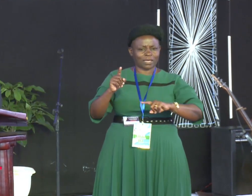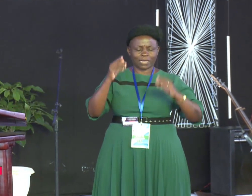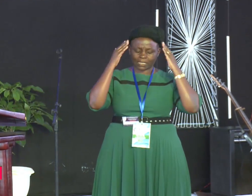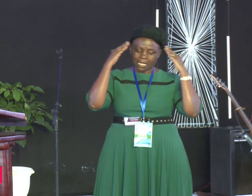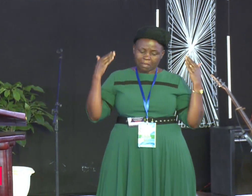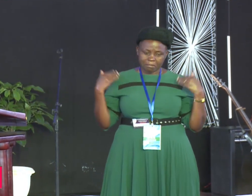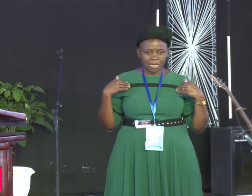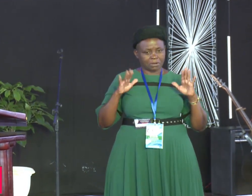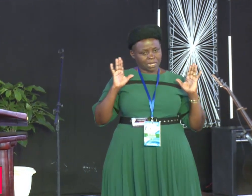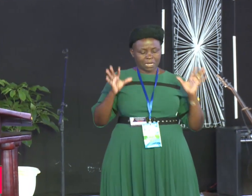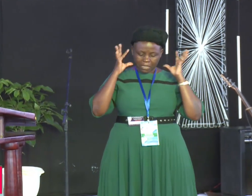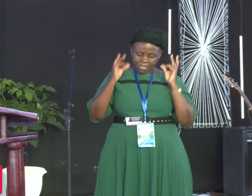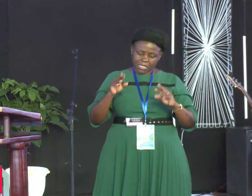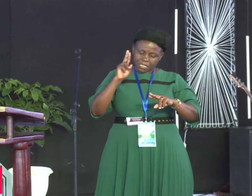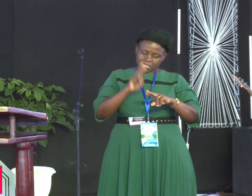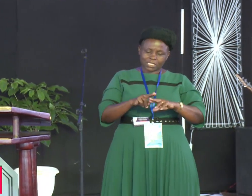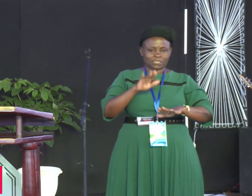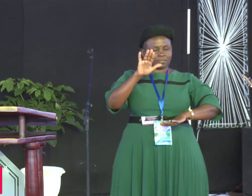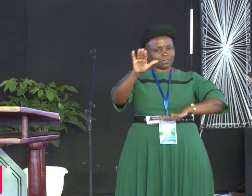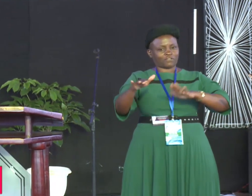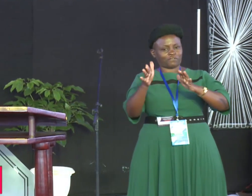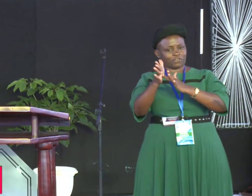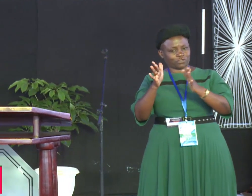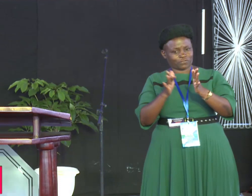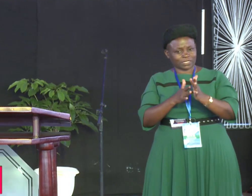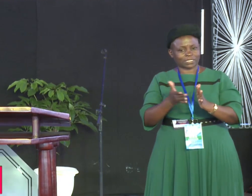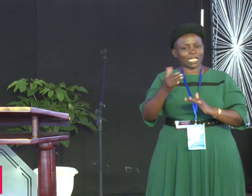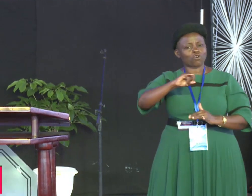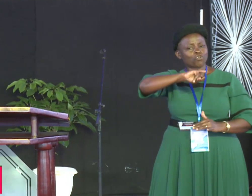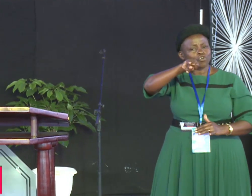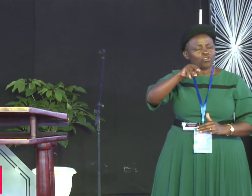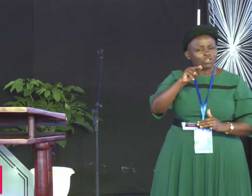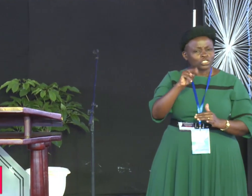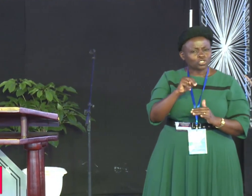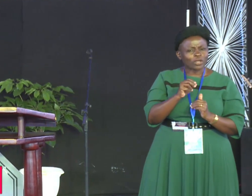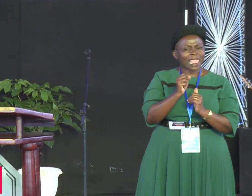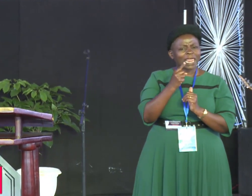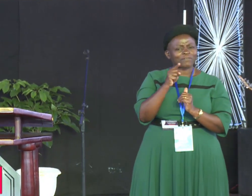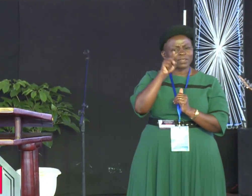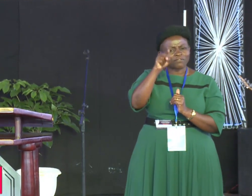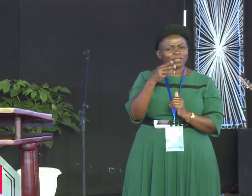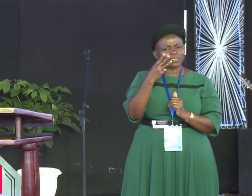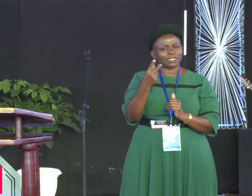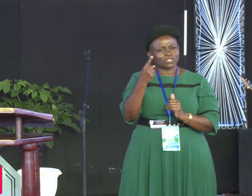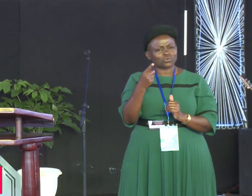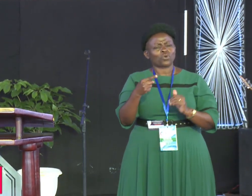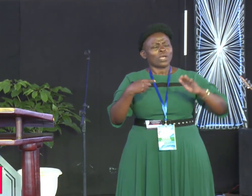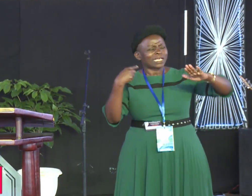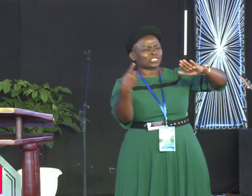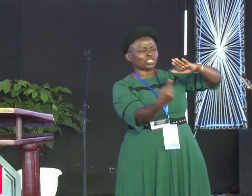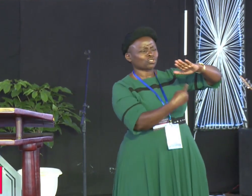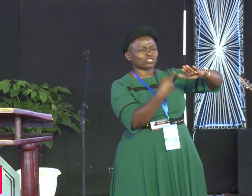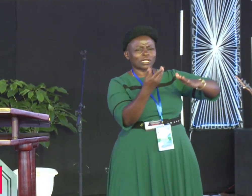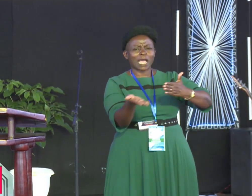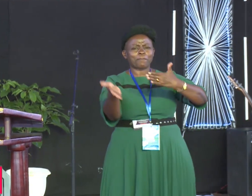At the time of eating, she sat at the feet of Jesus. In John 11, there was death. There